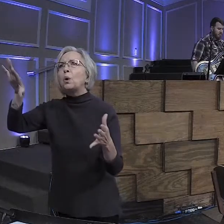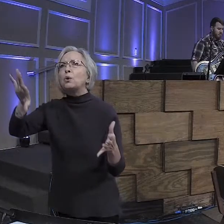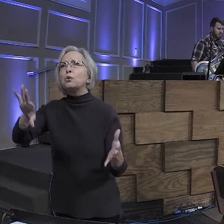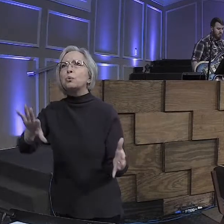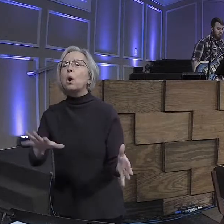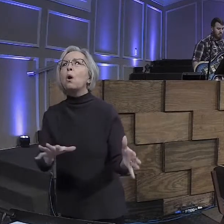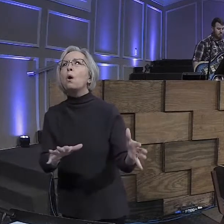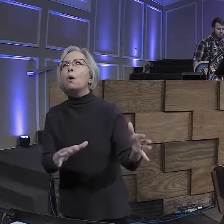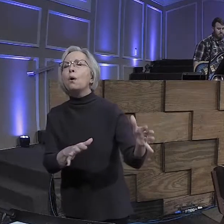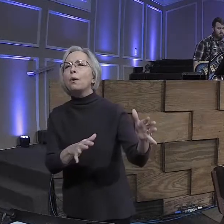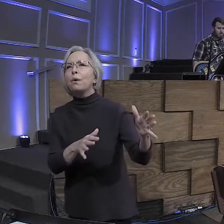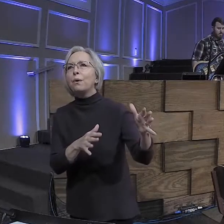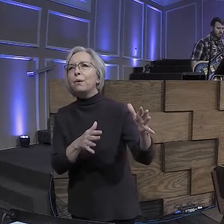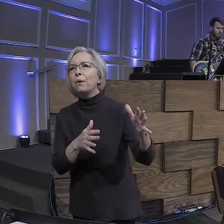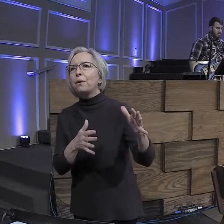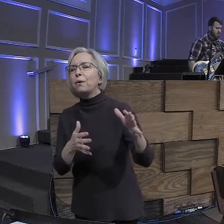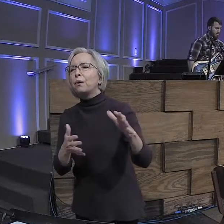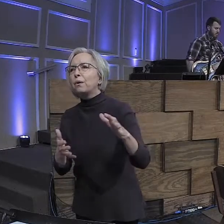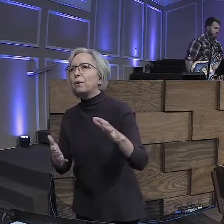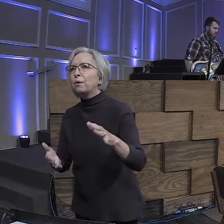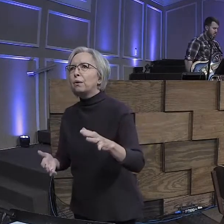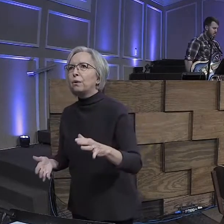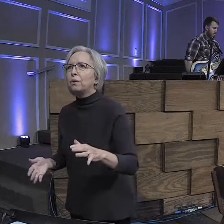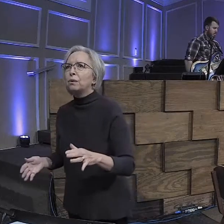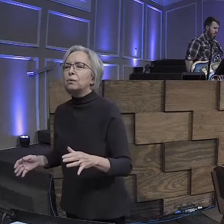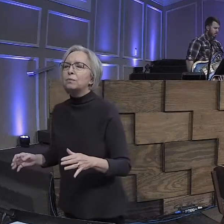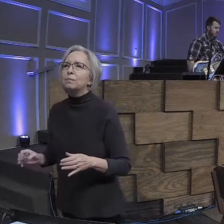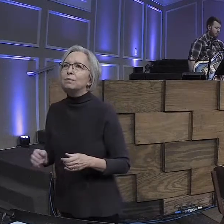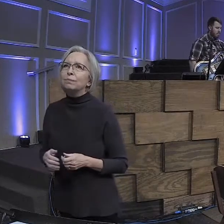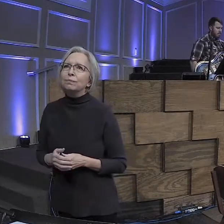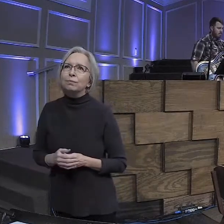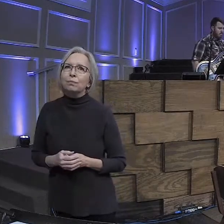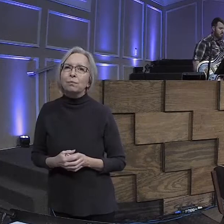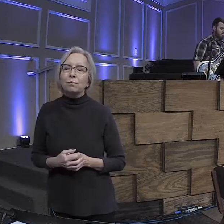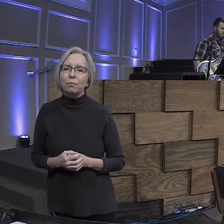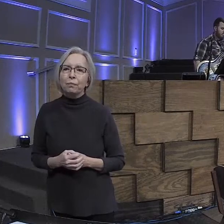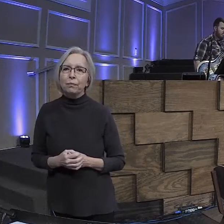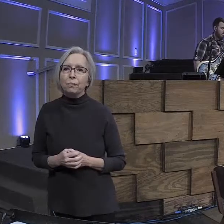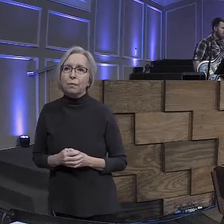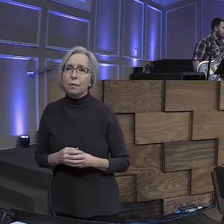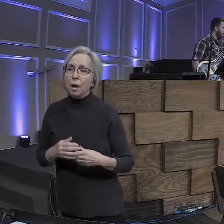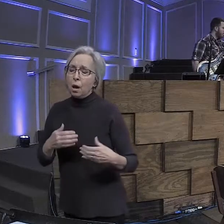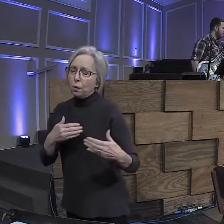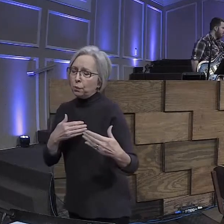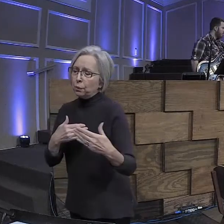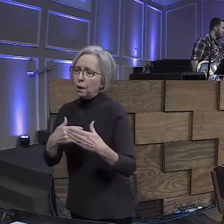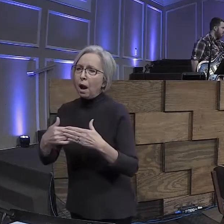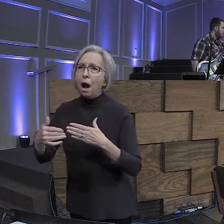Thank you.